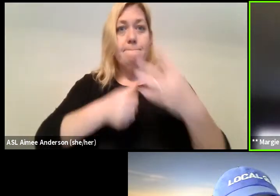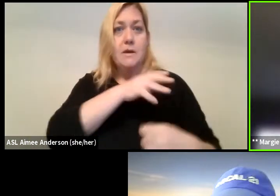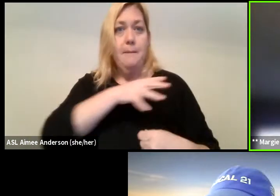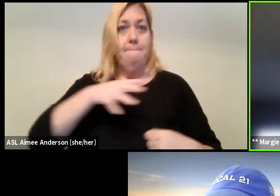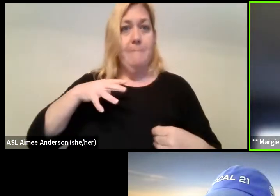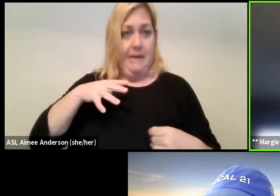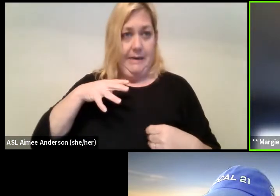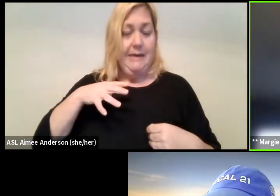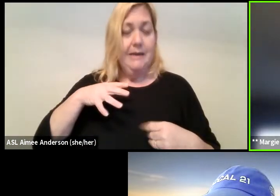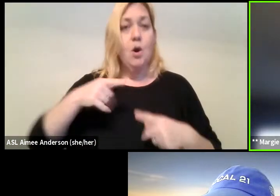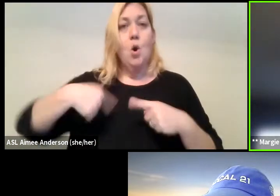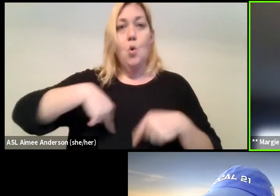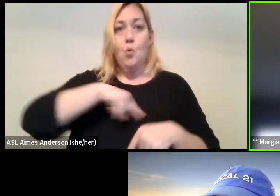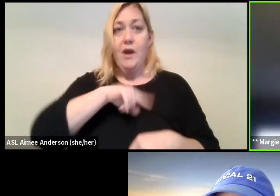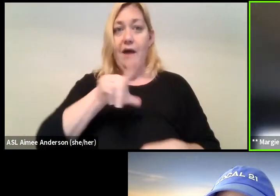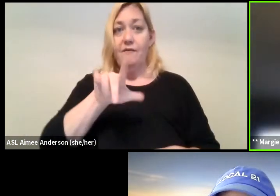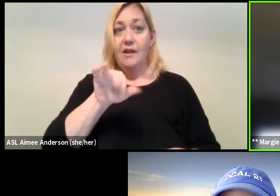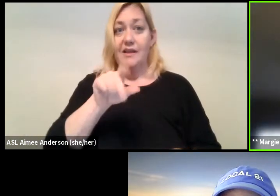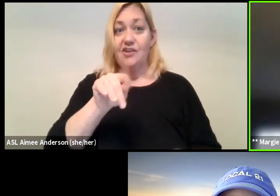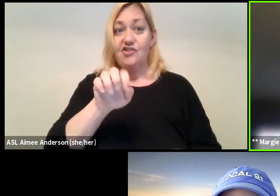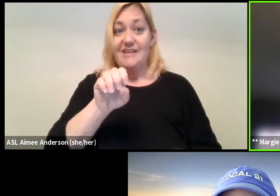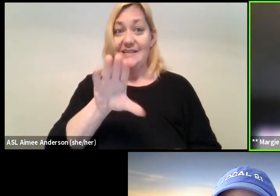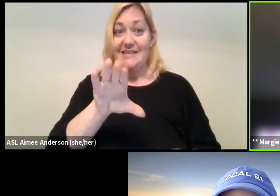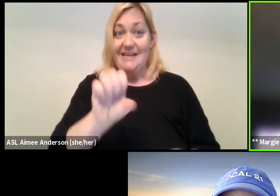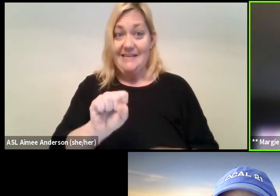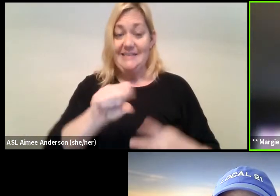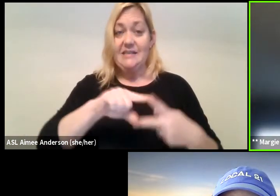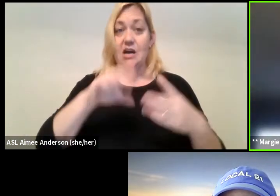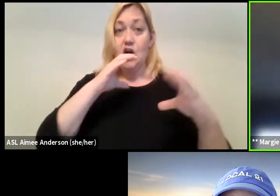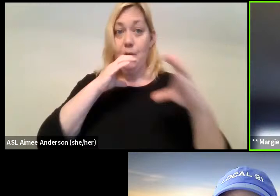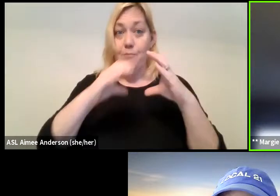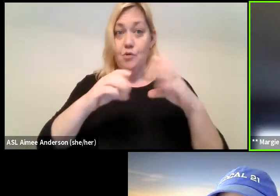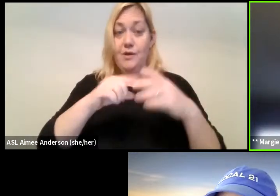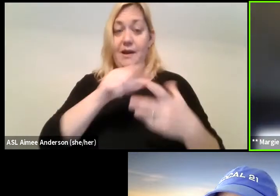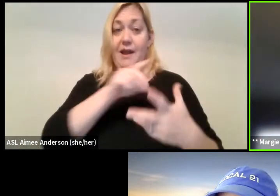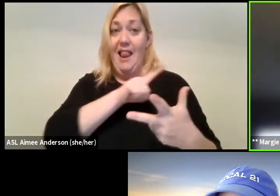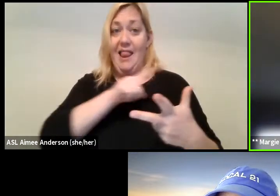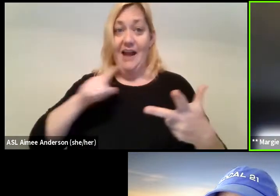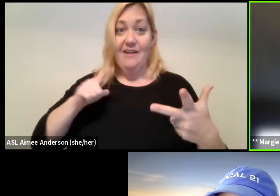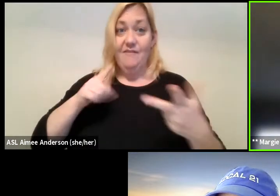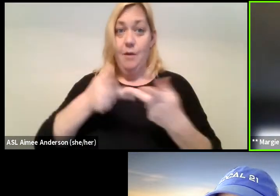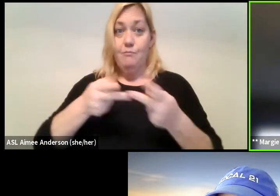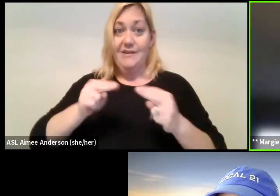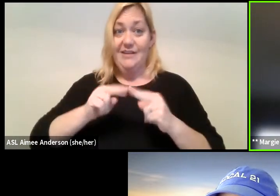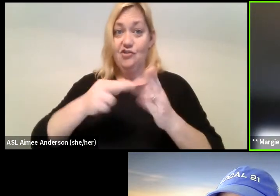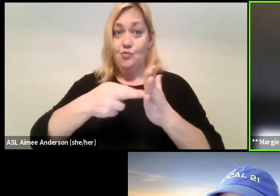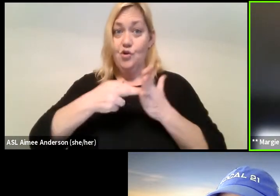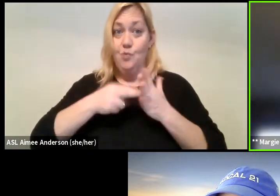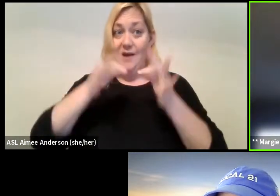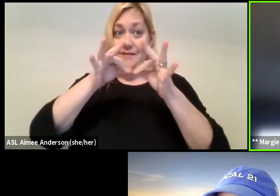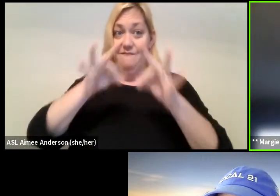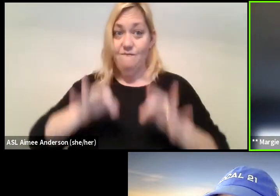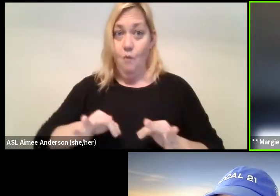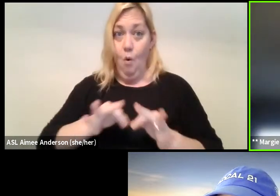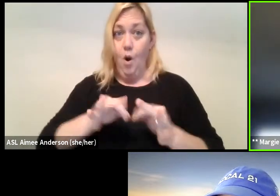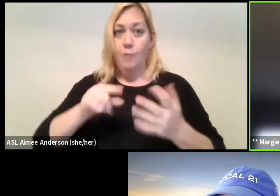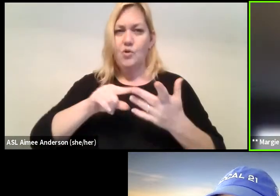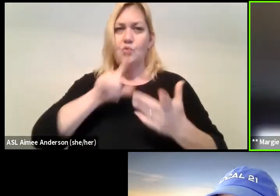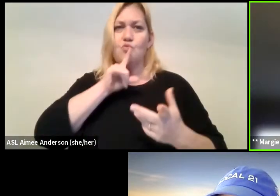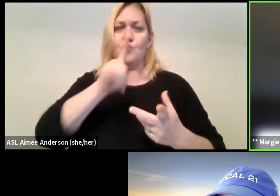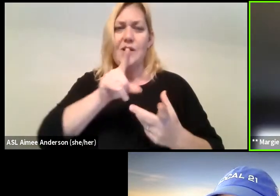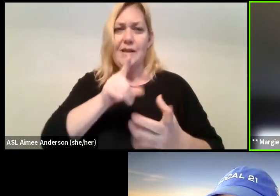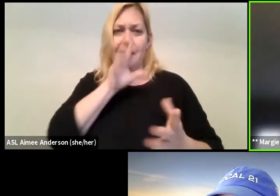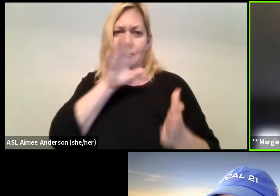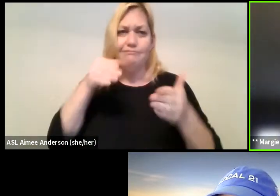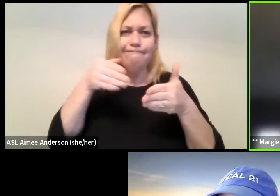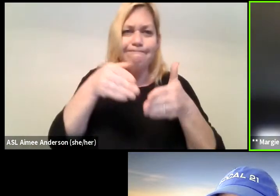have a logistics day committee, communications, legislation position request forms to really tighten up our